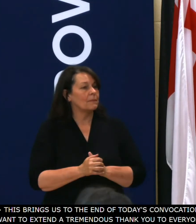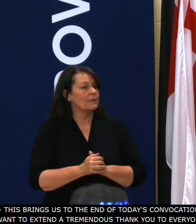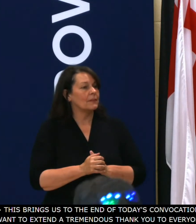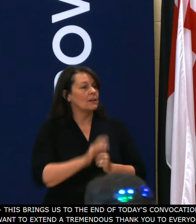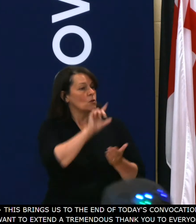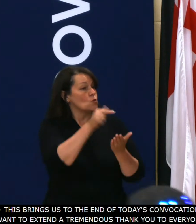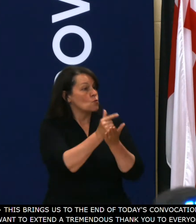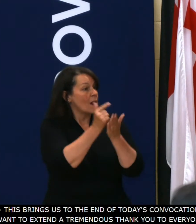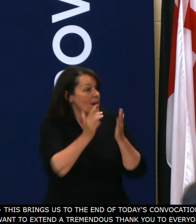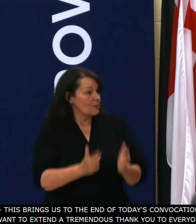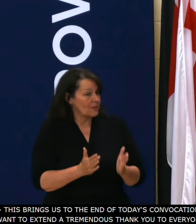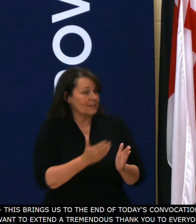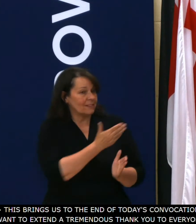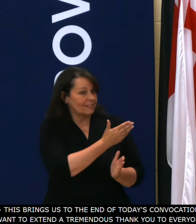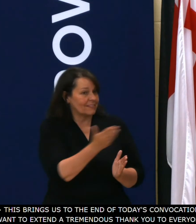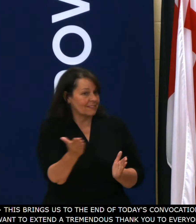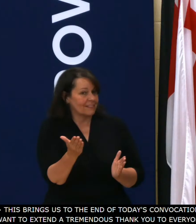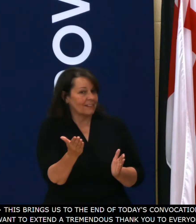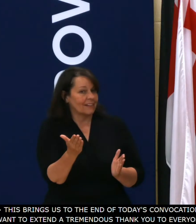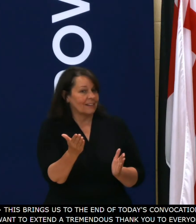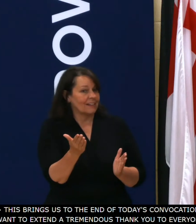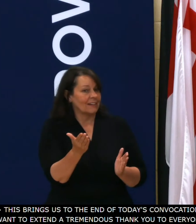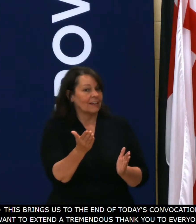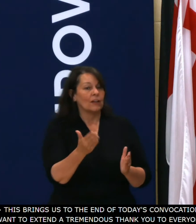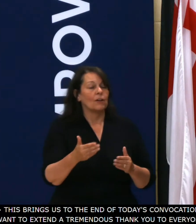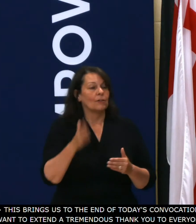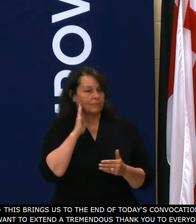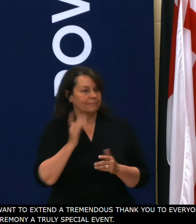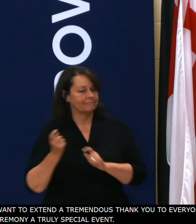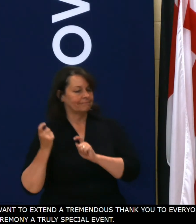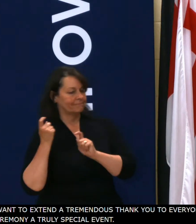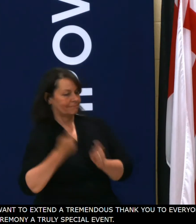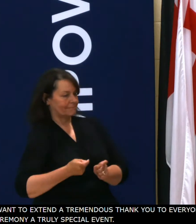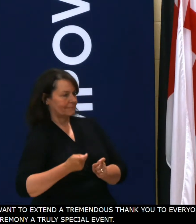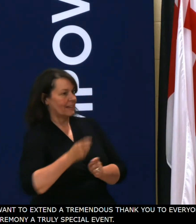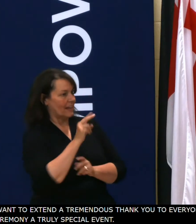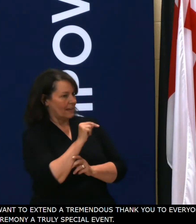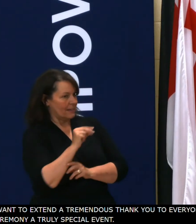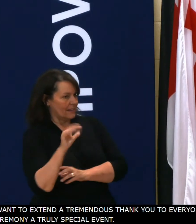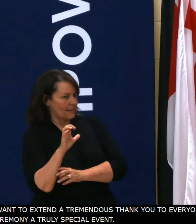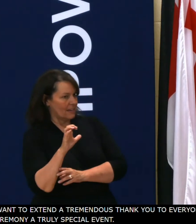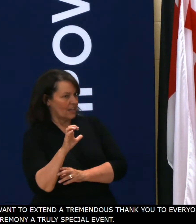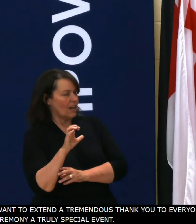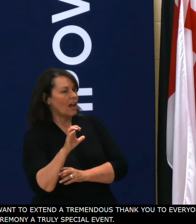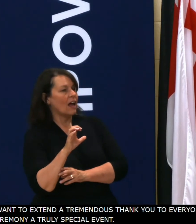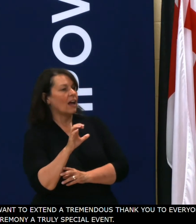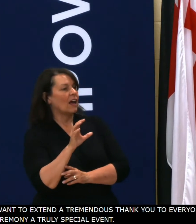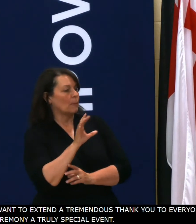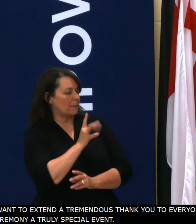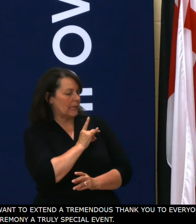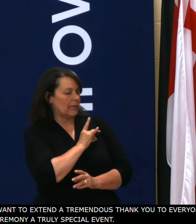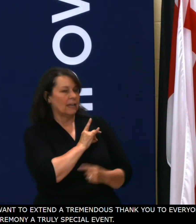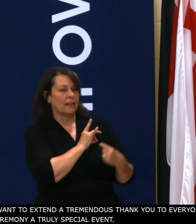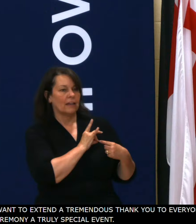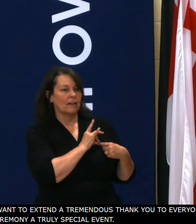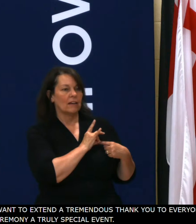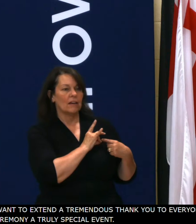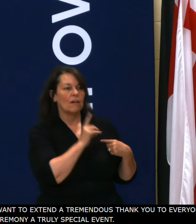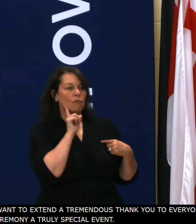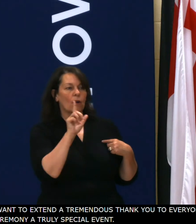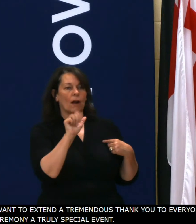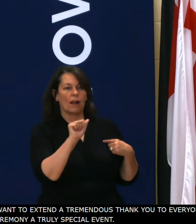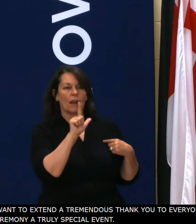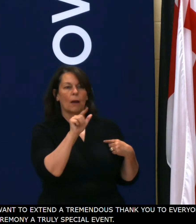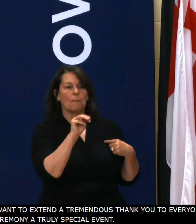Graduates, after receiving your credential on stage, you were presented with your NSCC alumni pin. We hope from this